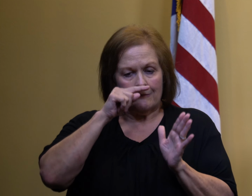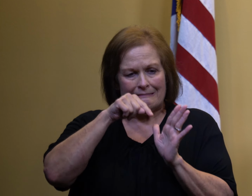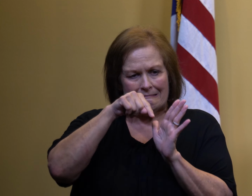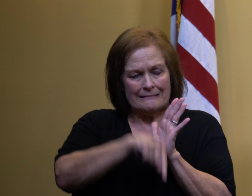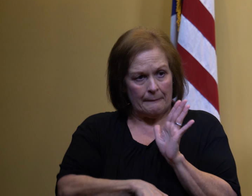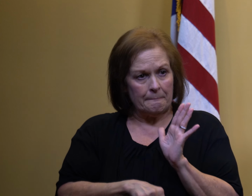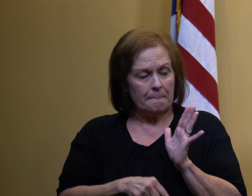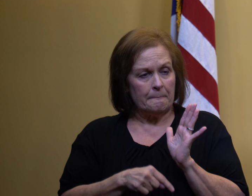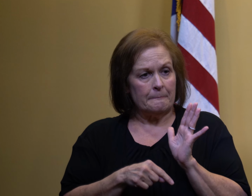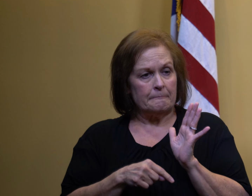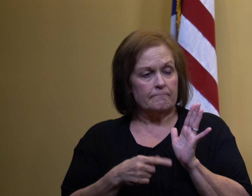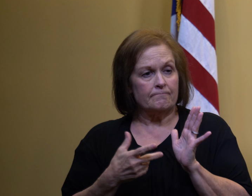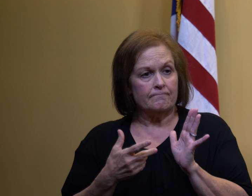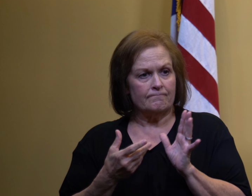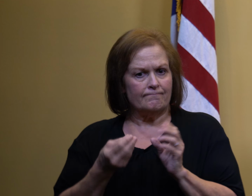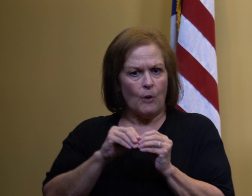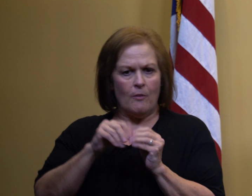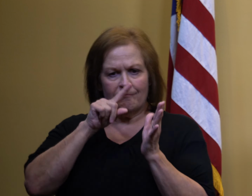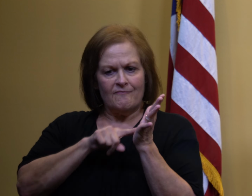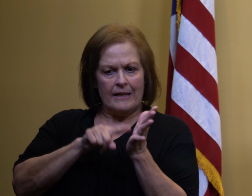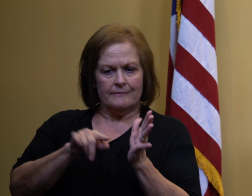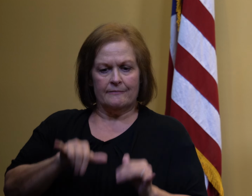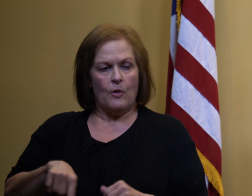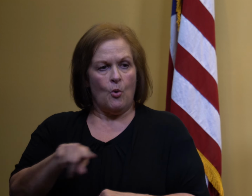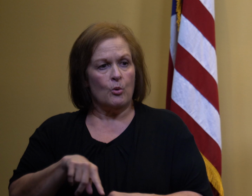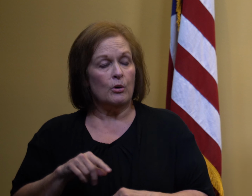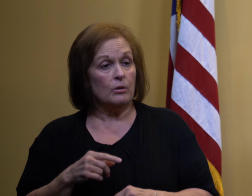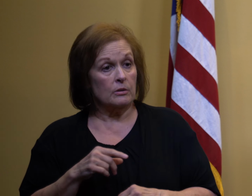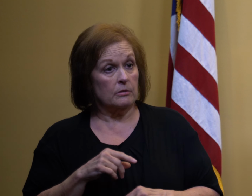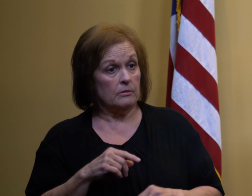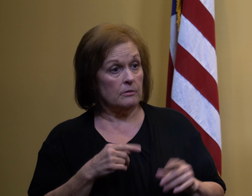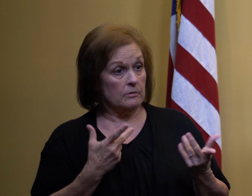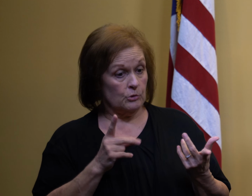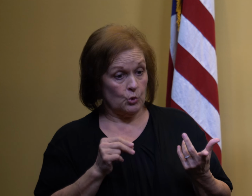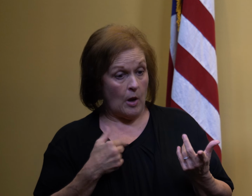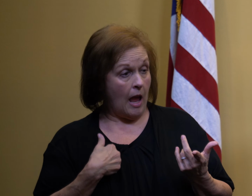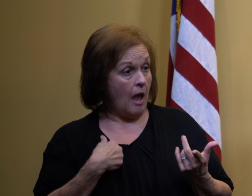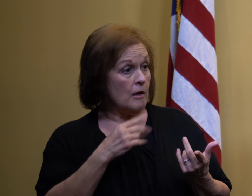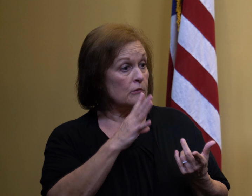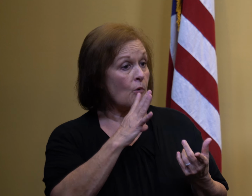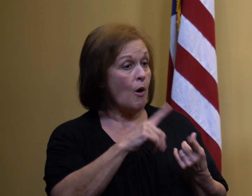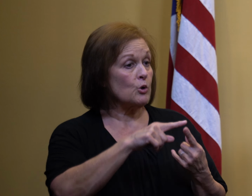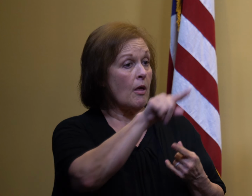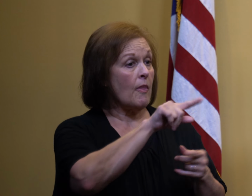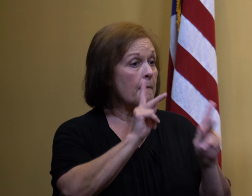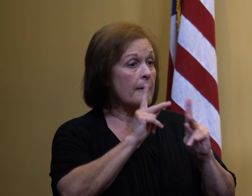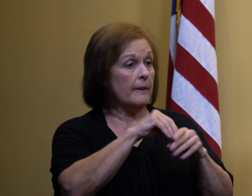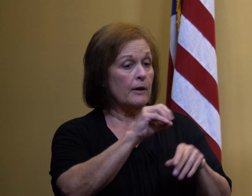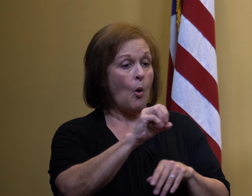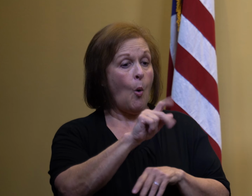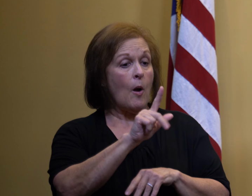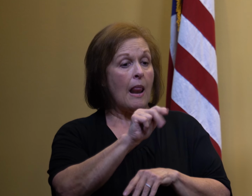I'm entertaining some of that as well. You know, do I go and talk to some folks in Oakland? I'm thinking it